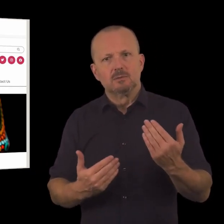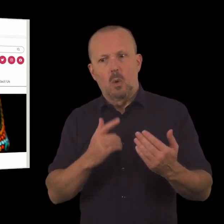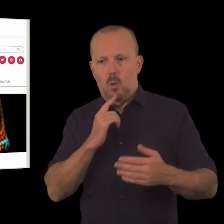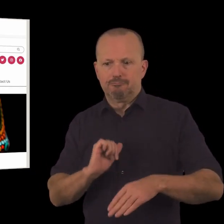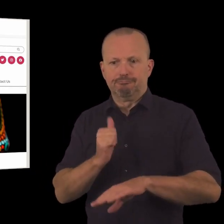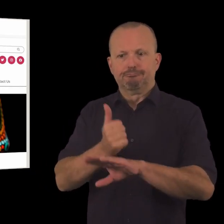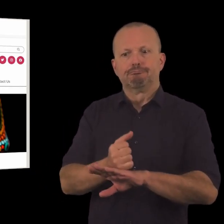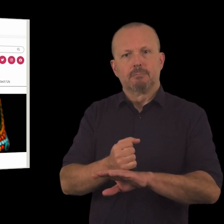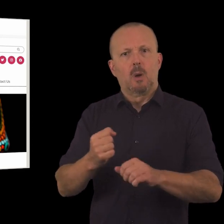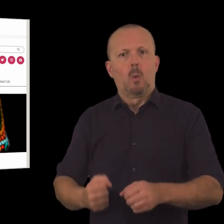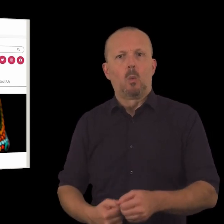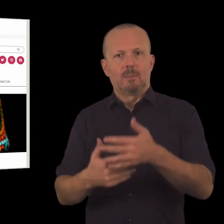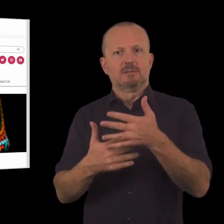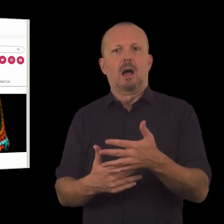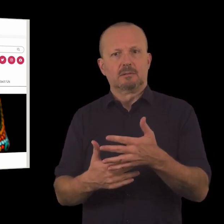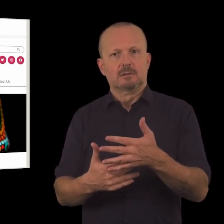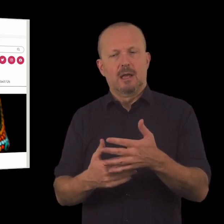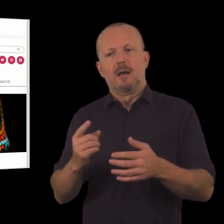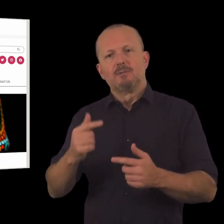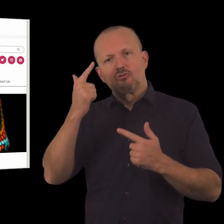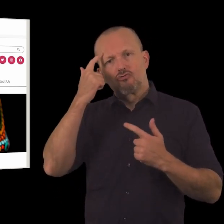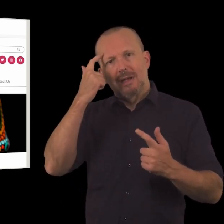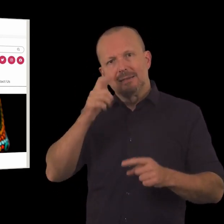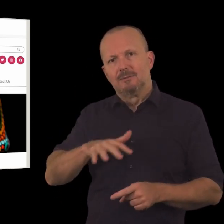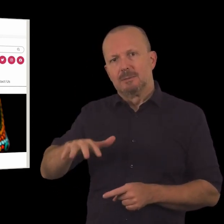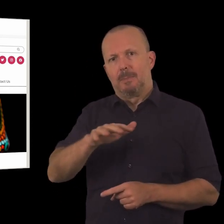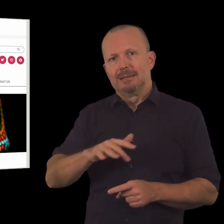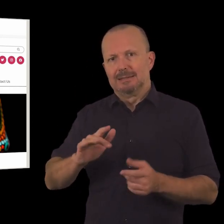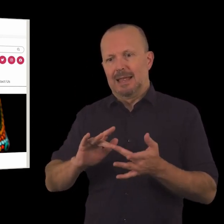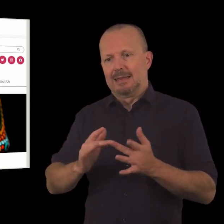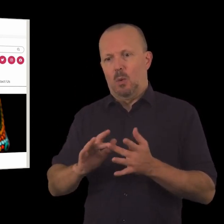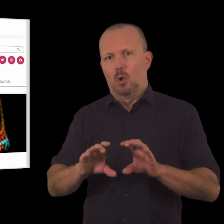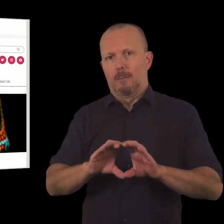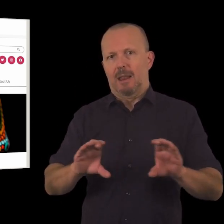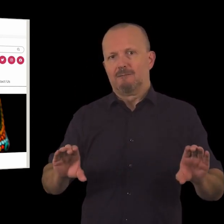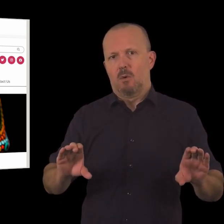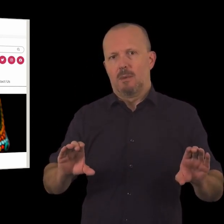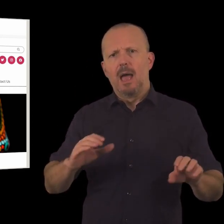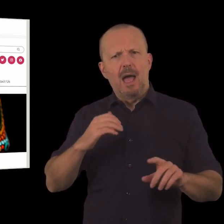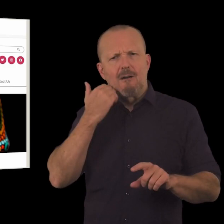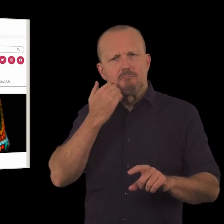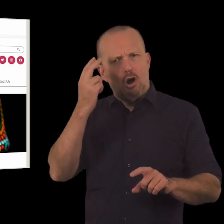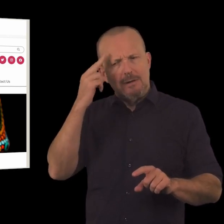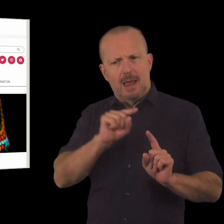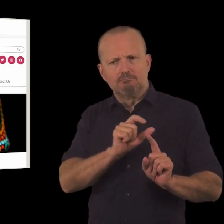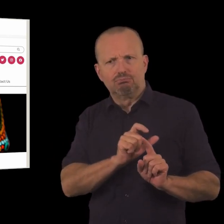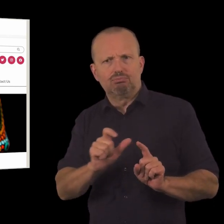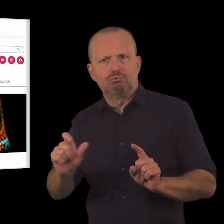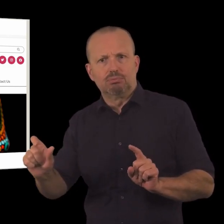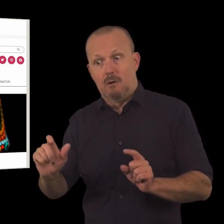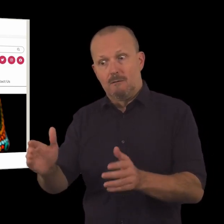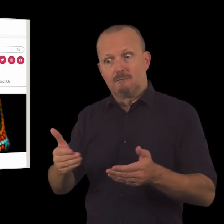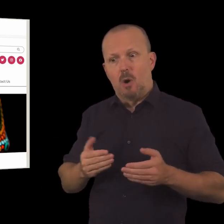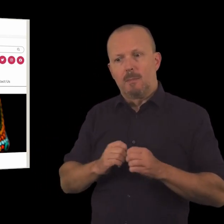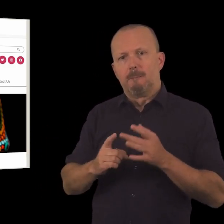Wāhi Whakaonga Auaha, the Creative Spaces Network platform. This name is gifted to us from